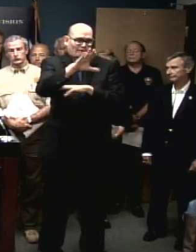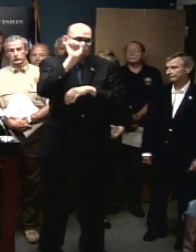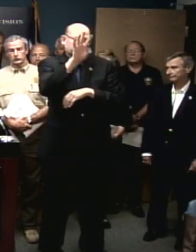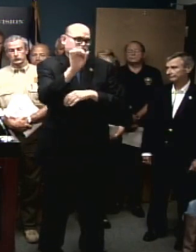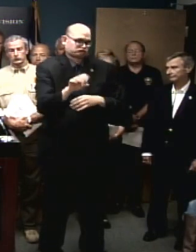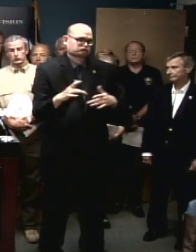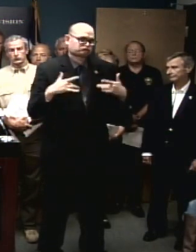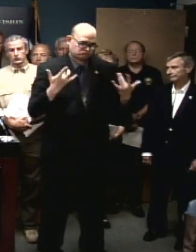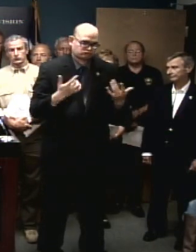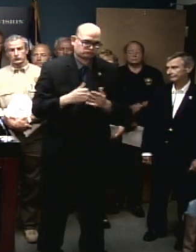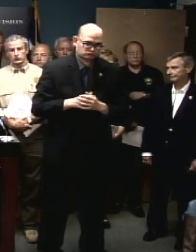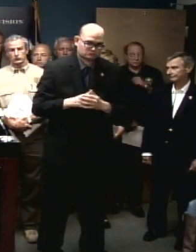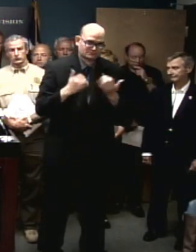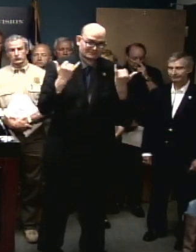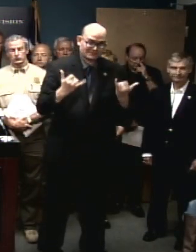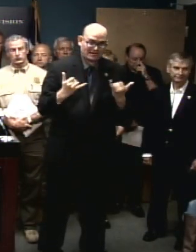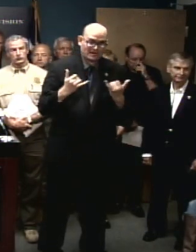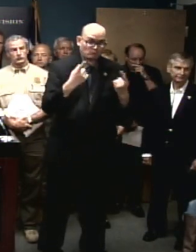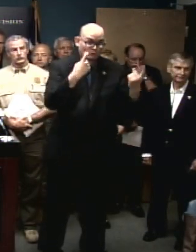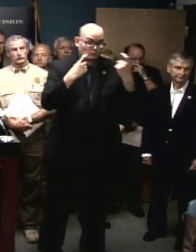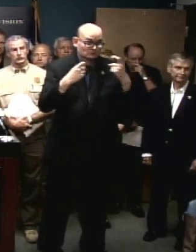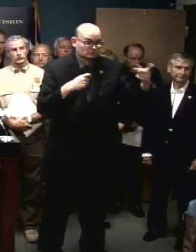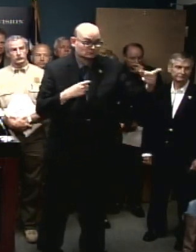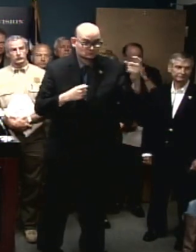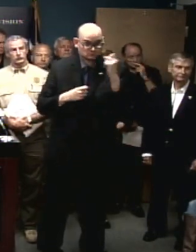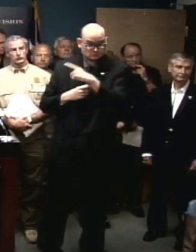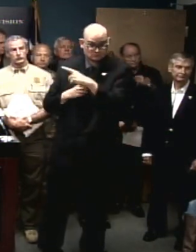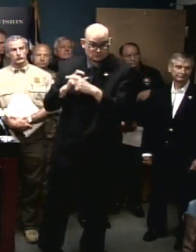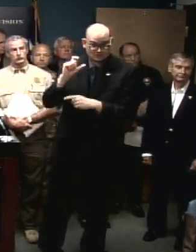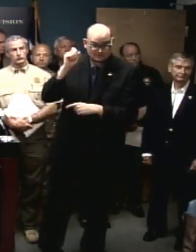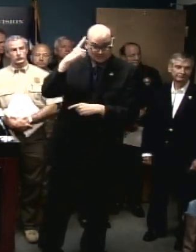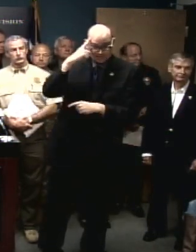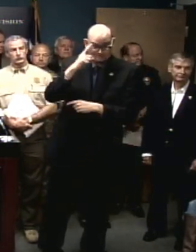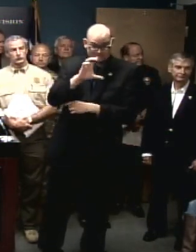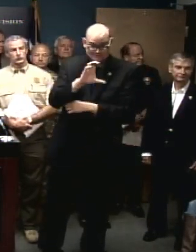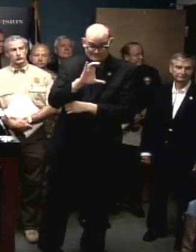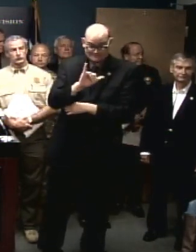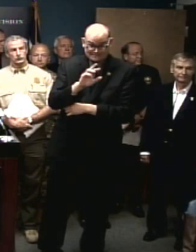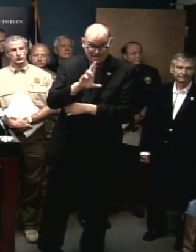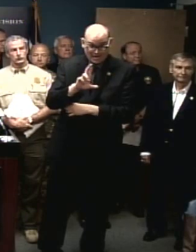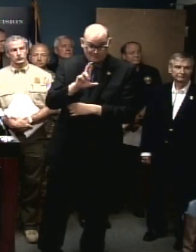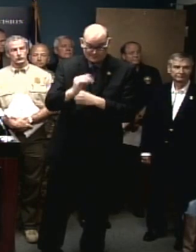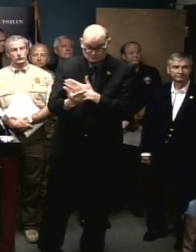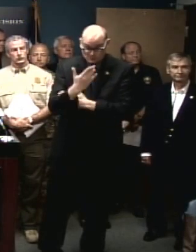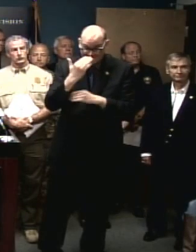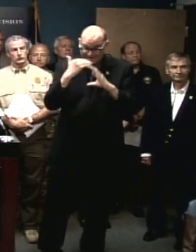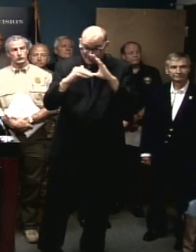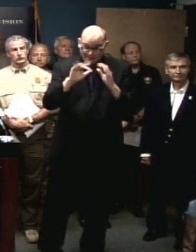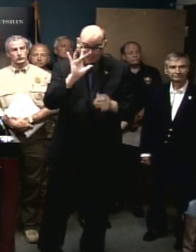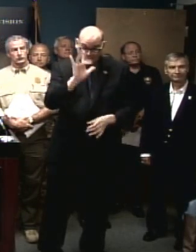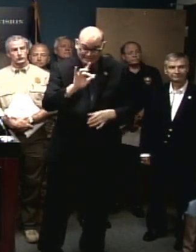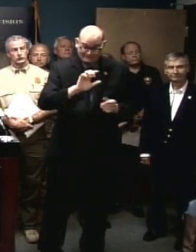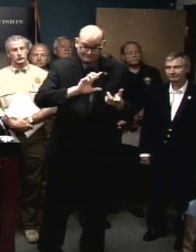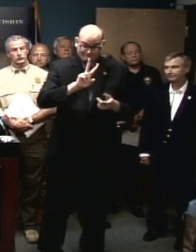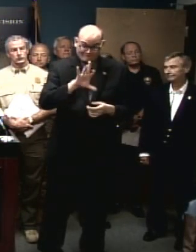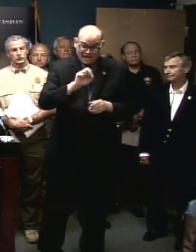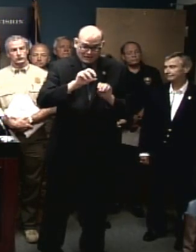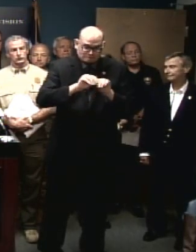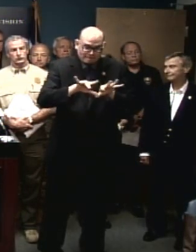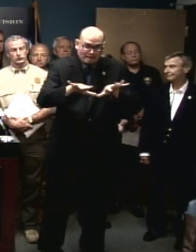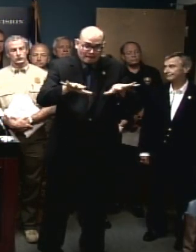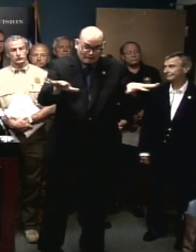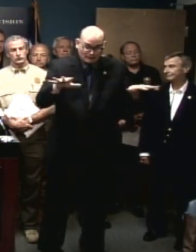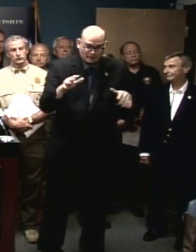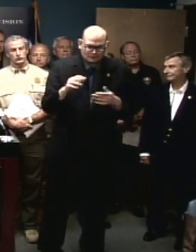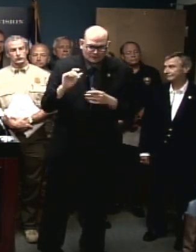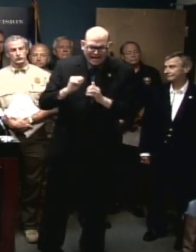for any questions that you might have. Governor, on the cybersecurity issue that you mentioned this morning, with all this going on, how did we find out about that?